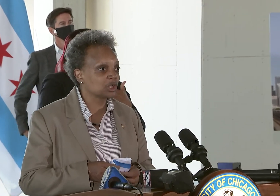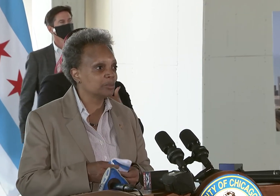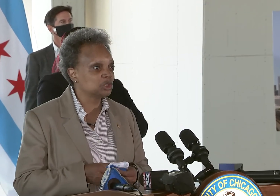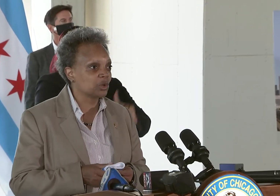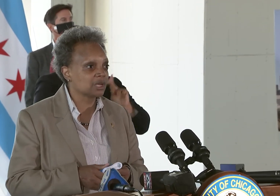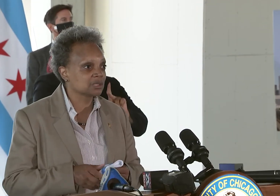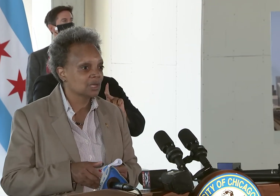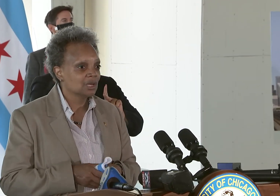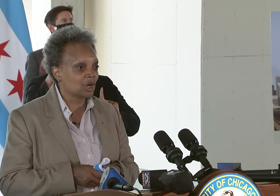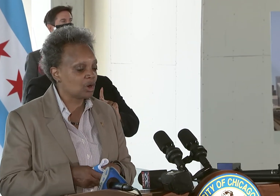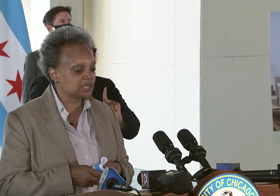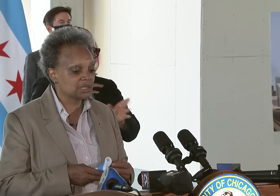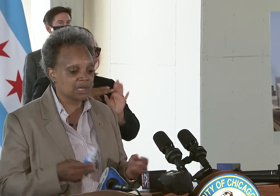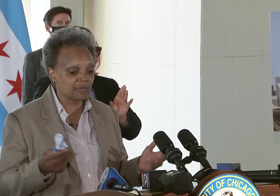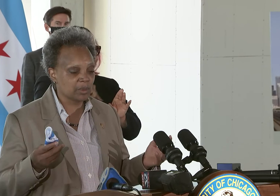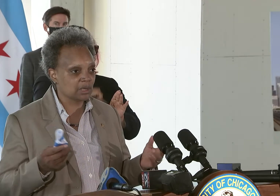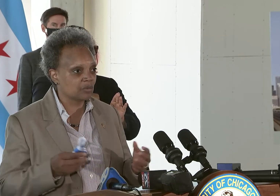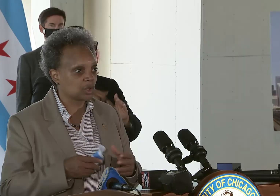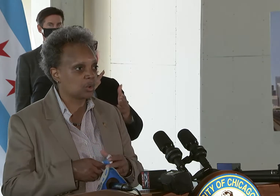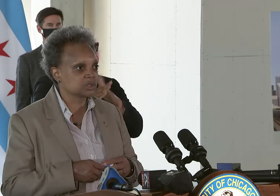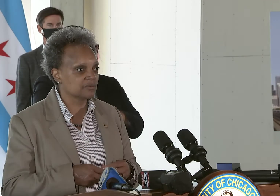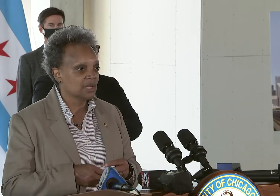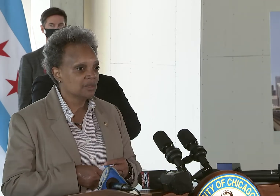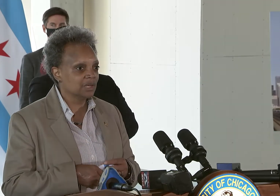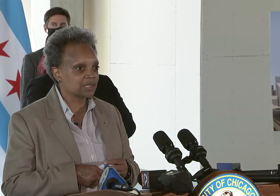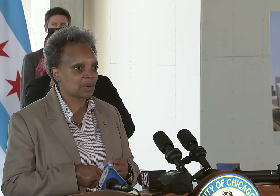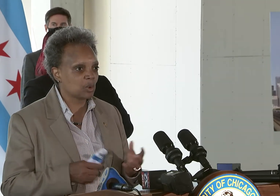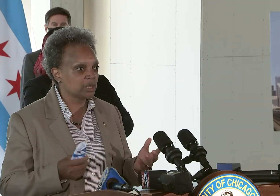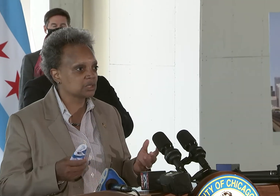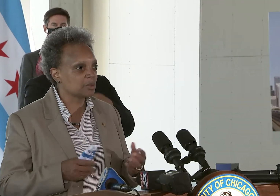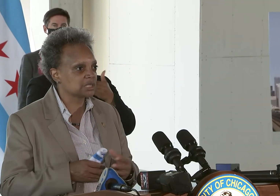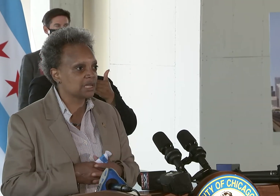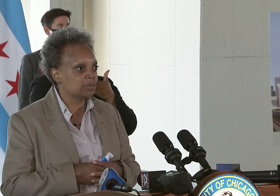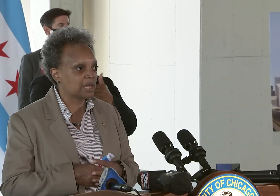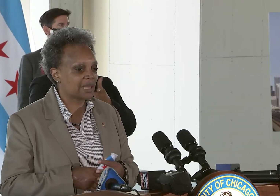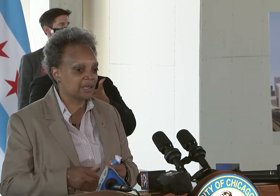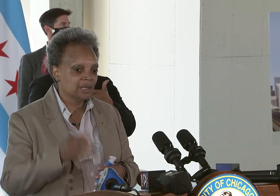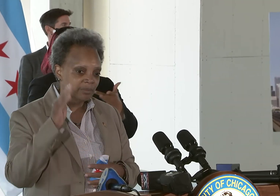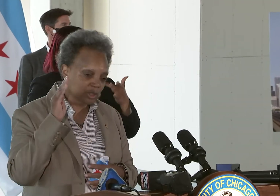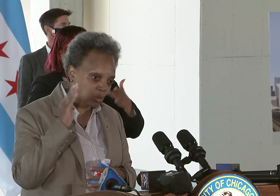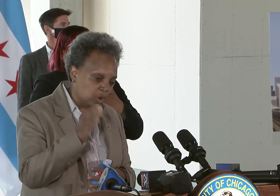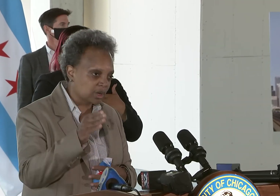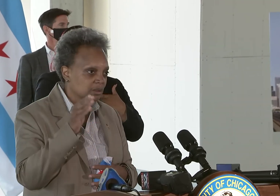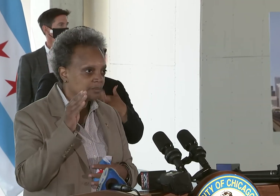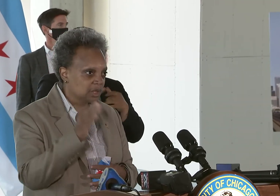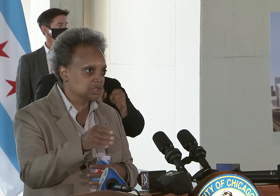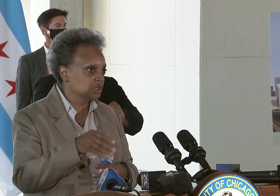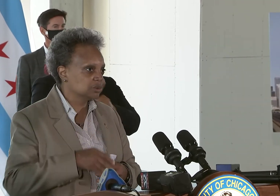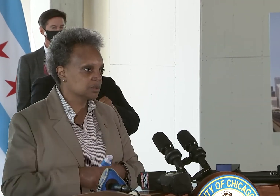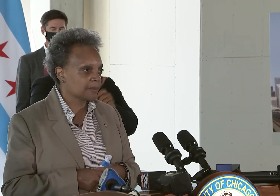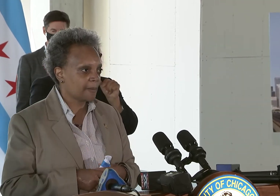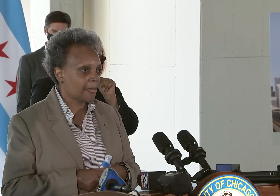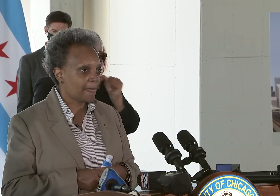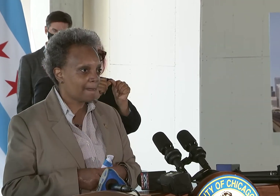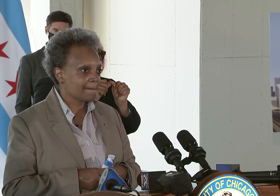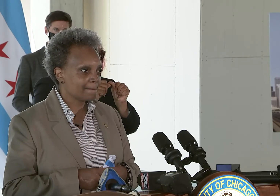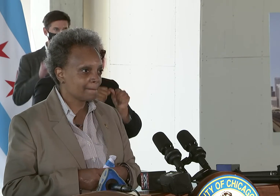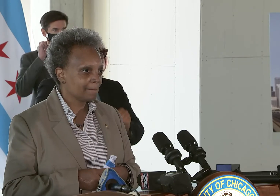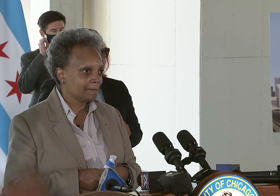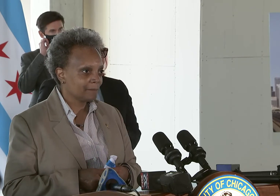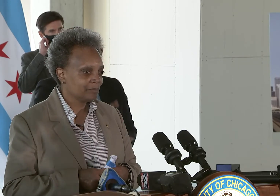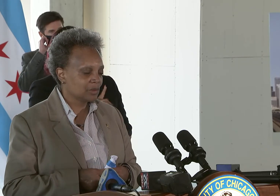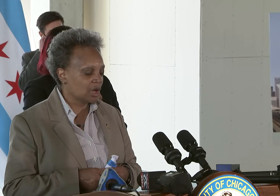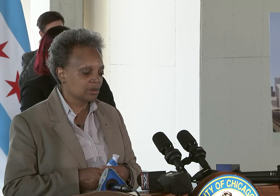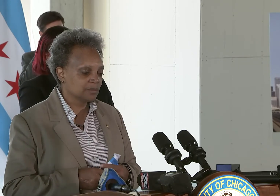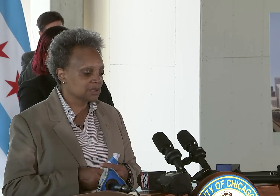folks that are going to be joining us across city government over the course of the next couple of weeks. So I'm excited about that. But the work continues. It's not alarming